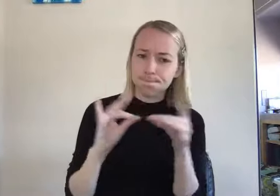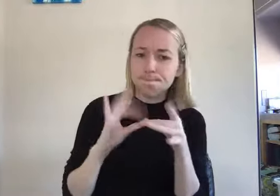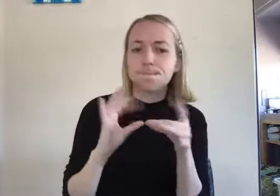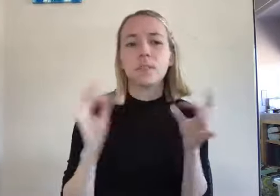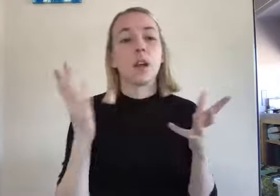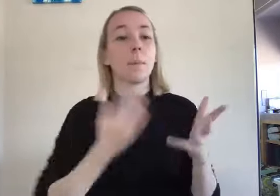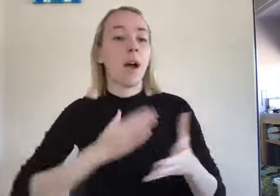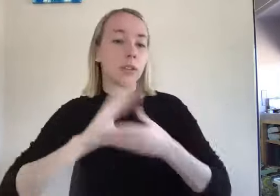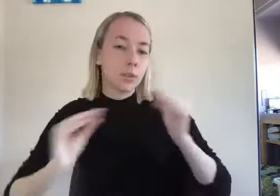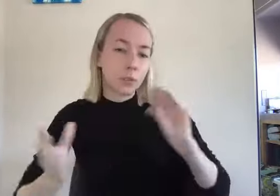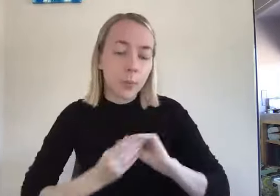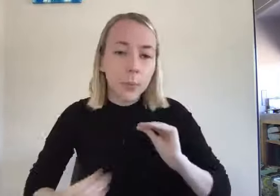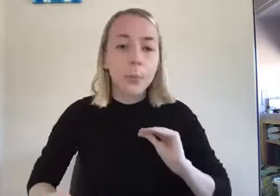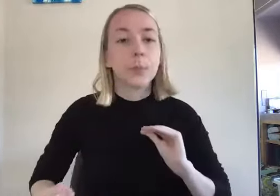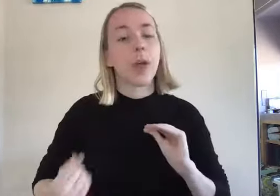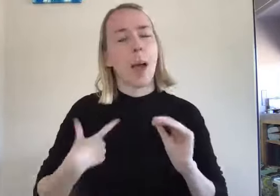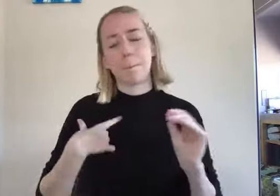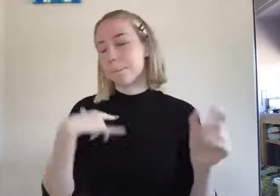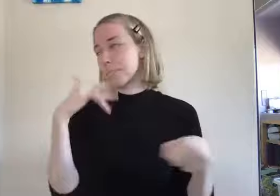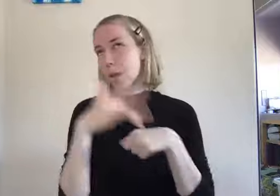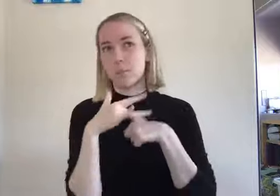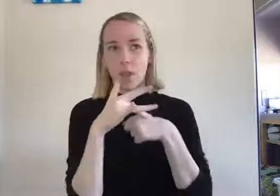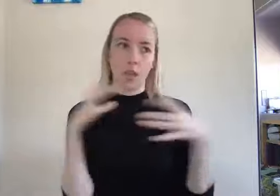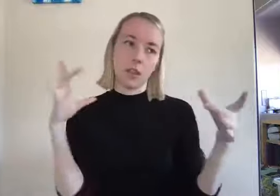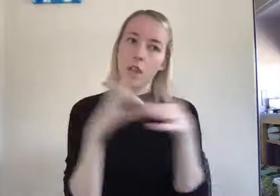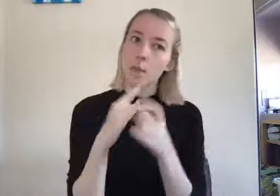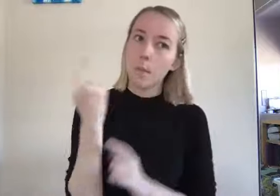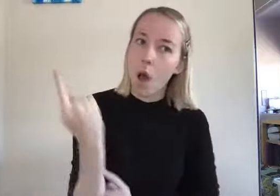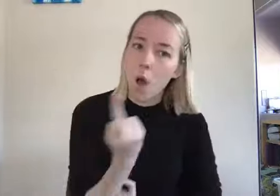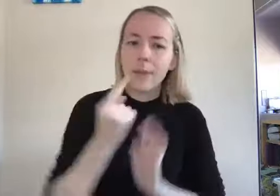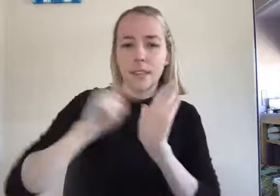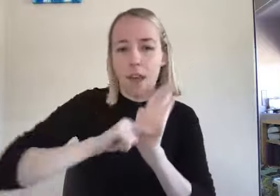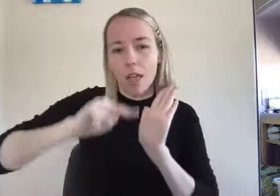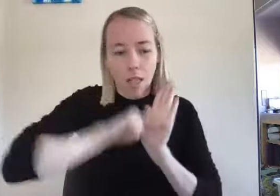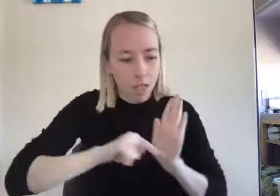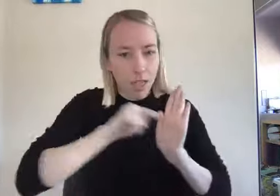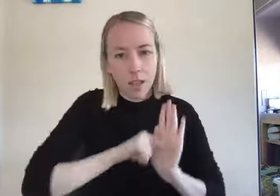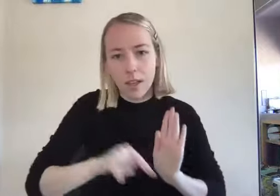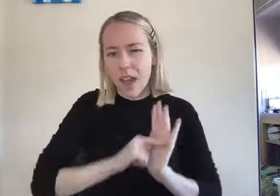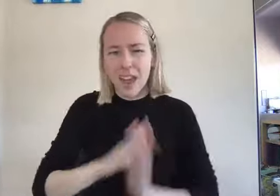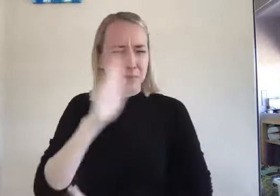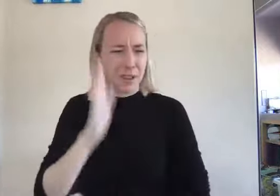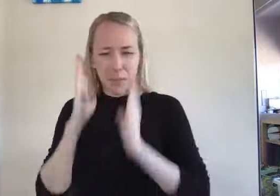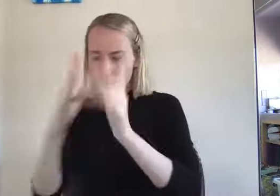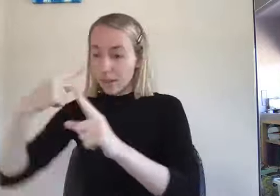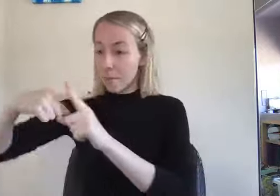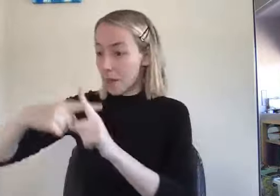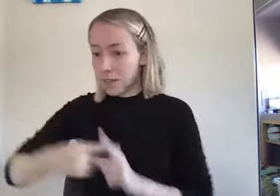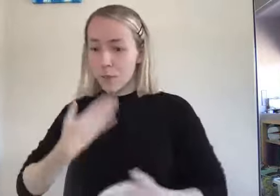story, I am so tied to that I always go back to the negative, and I'm never paying attention to the positive and the